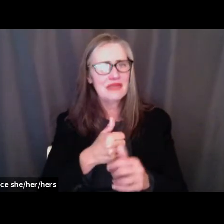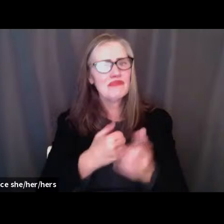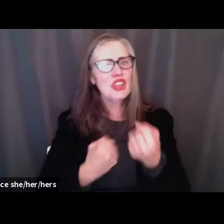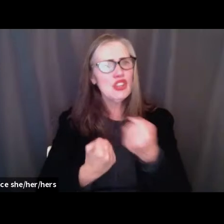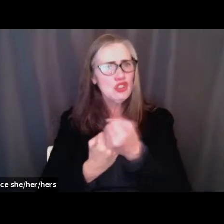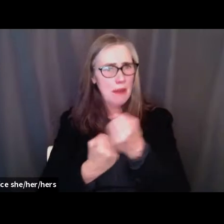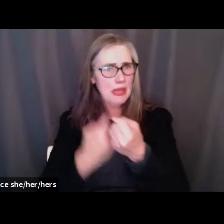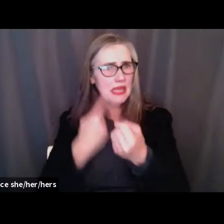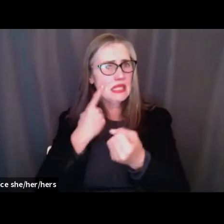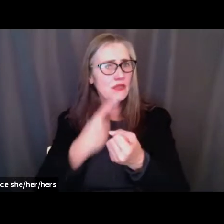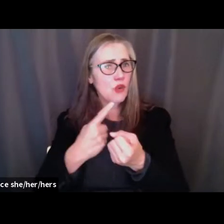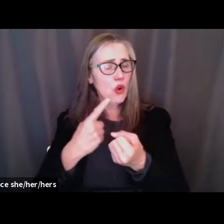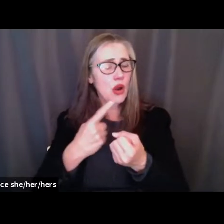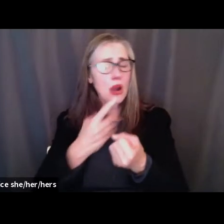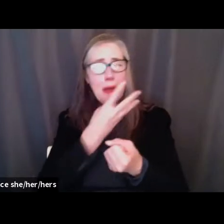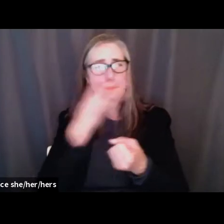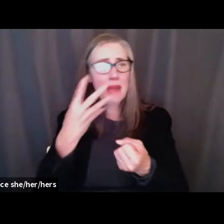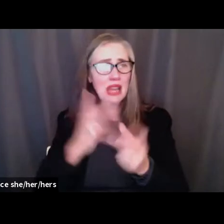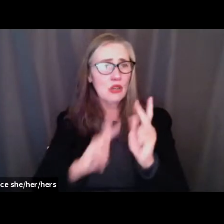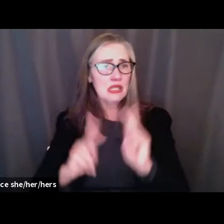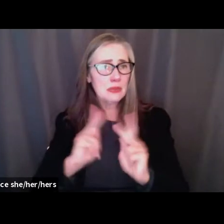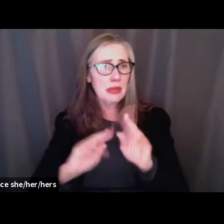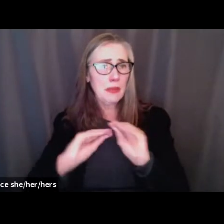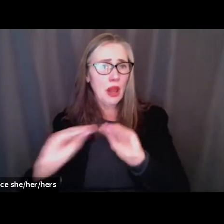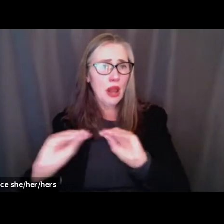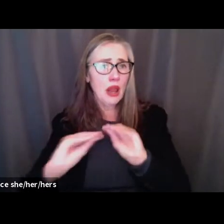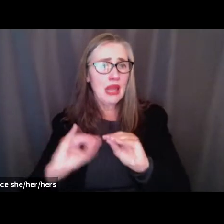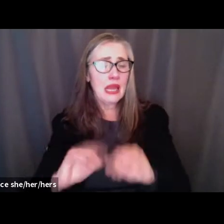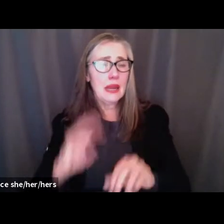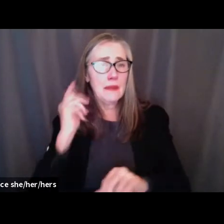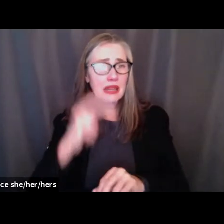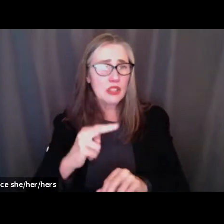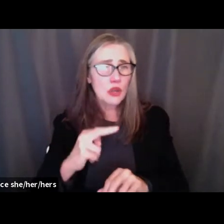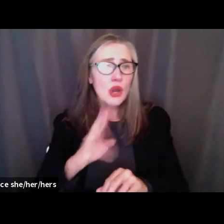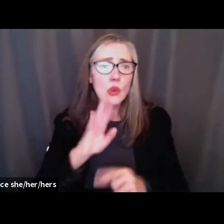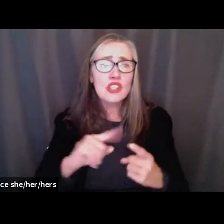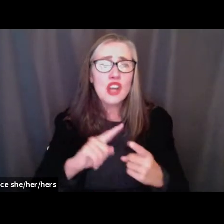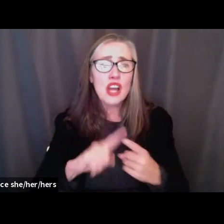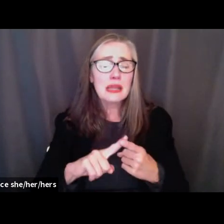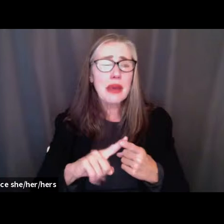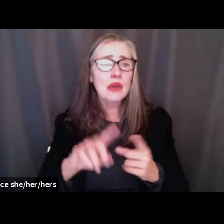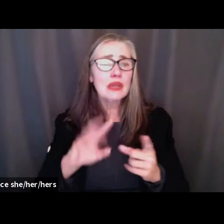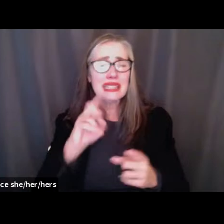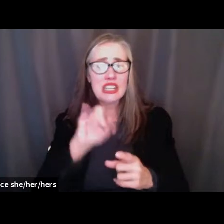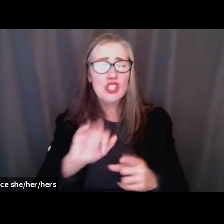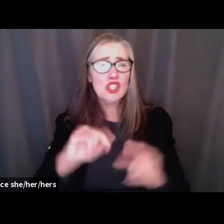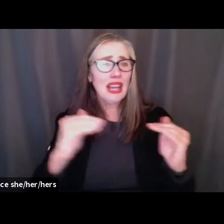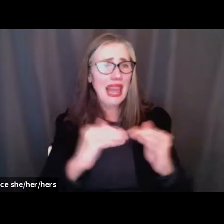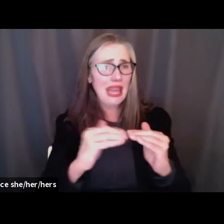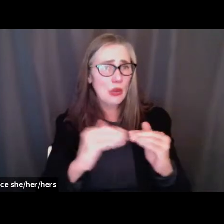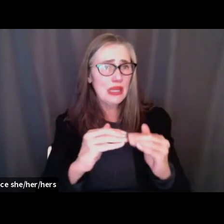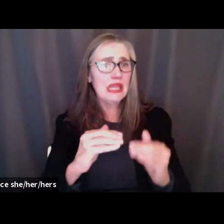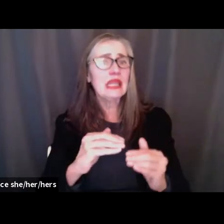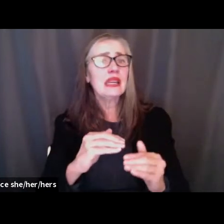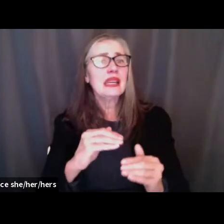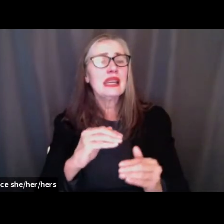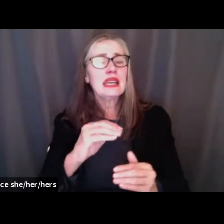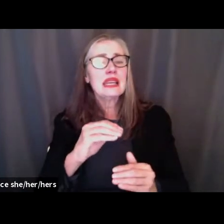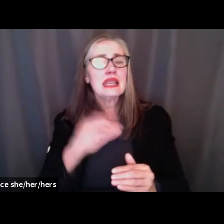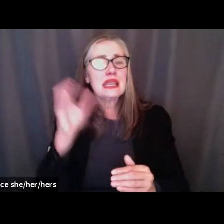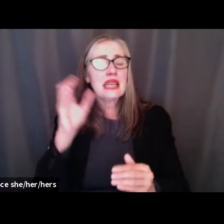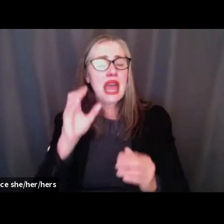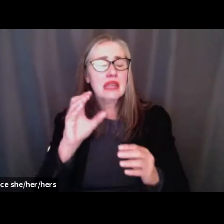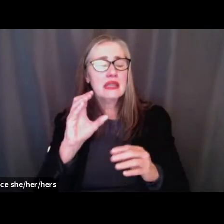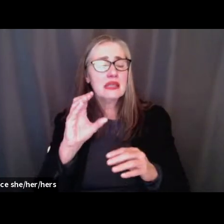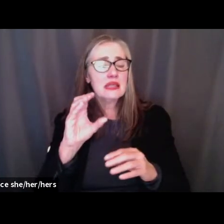Computer and Internet Caucus, we discussed about countering disinformation online, digital equity, cybersecurity, and tech tools for